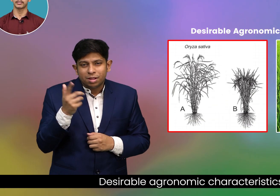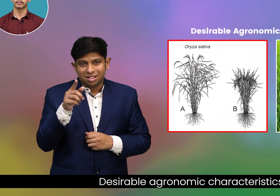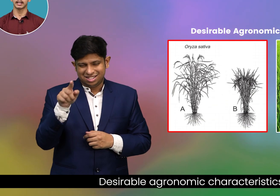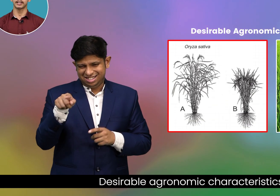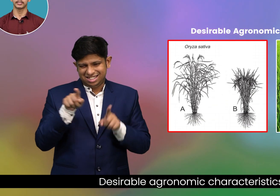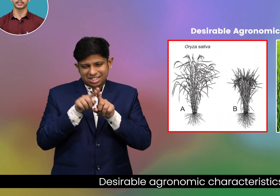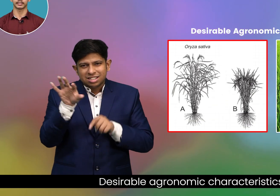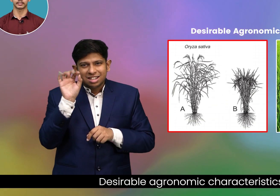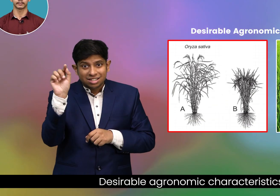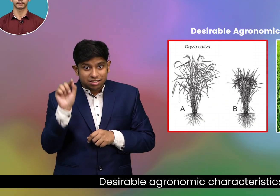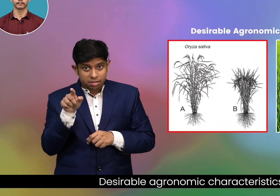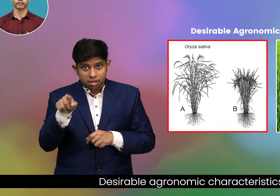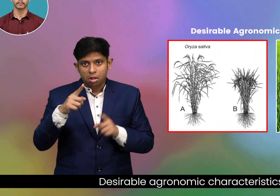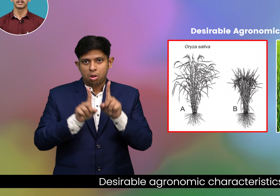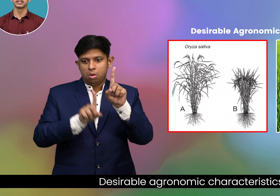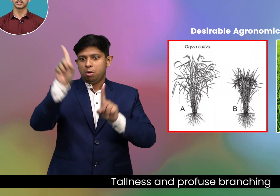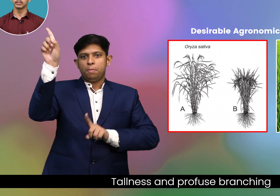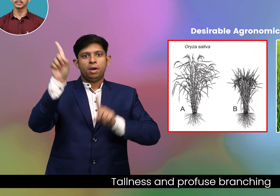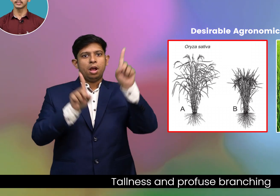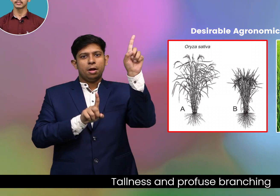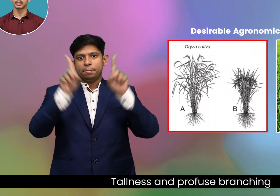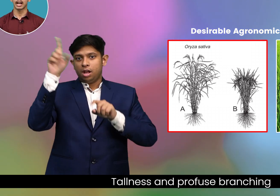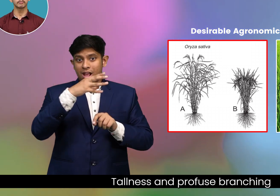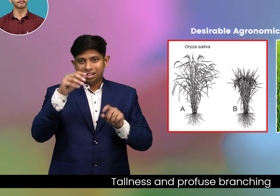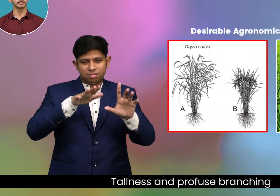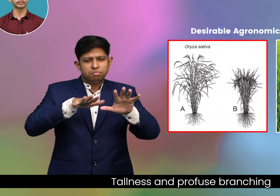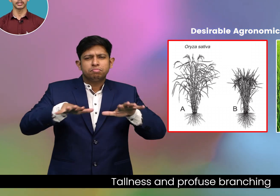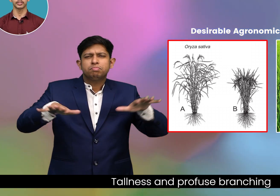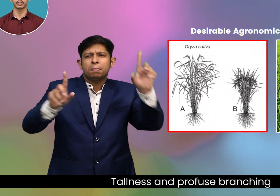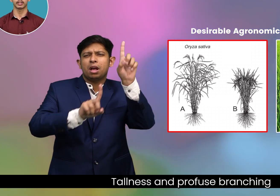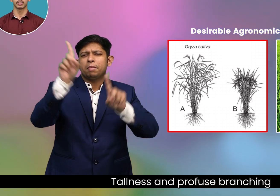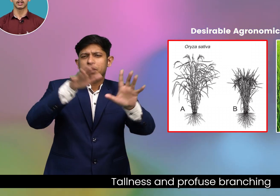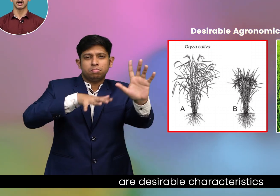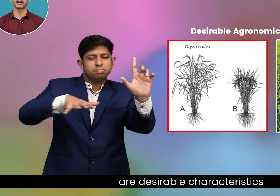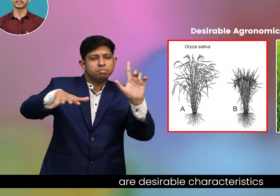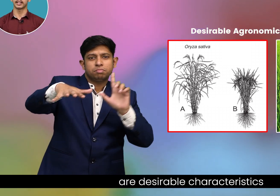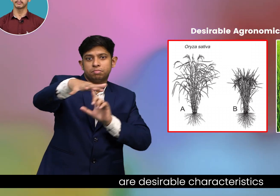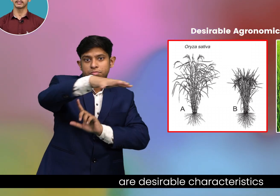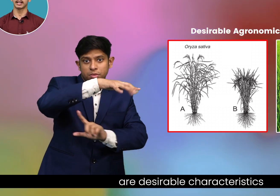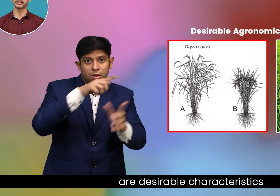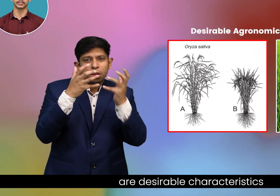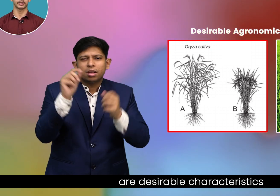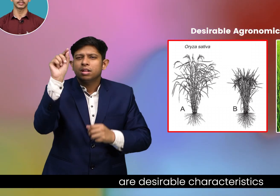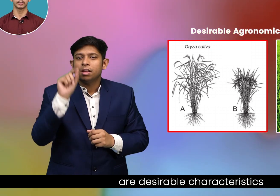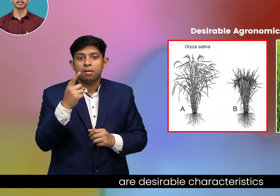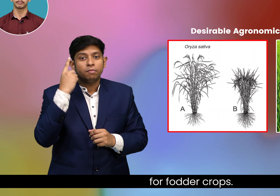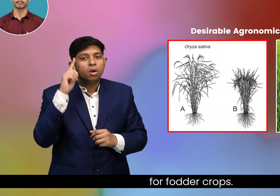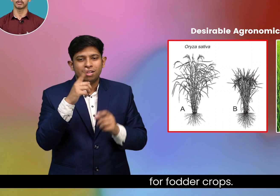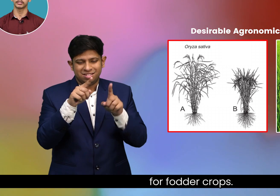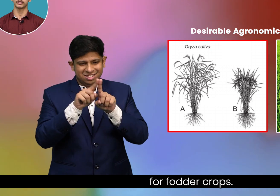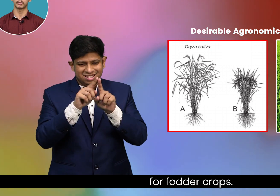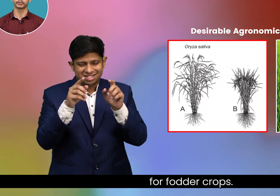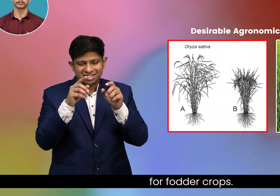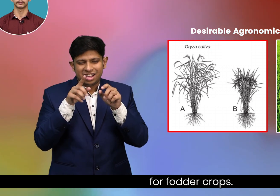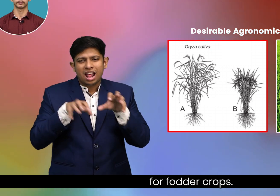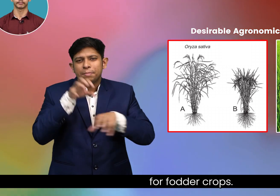Desirable agronomic characteristics. Tallness and profuse branching are desirable characteristics for